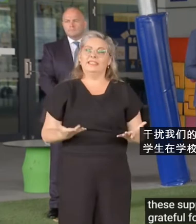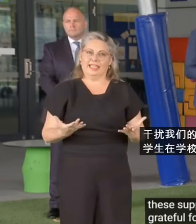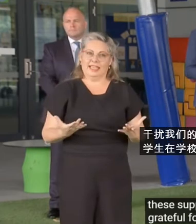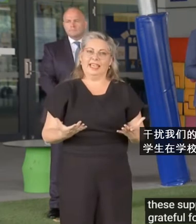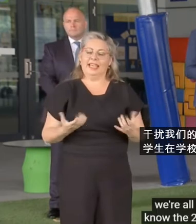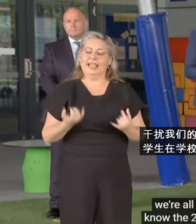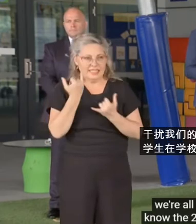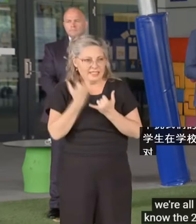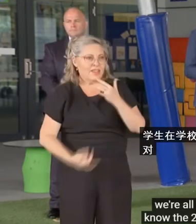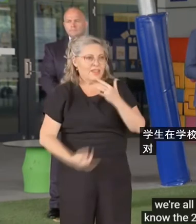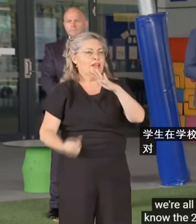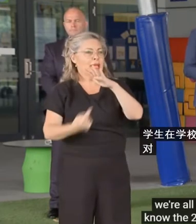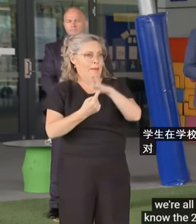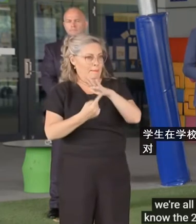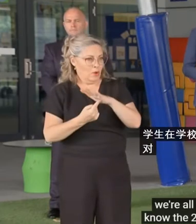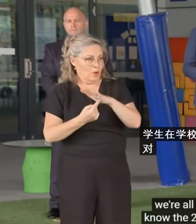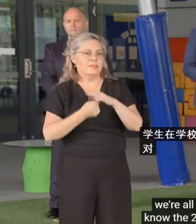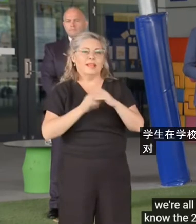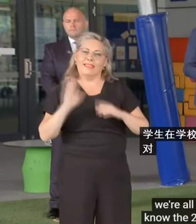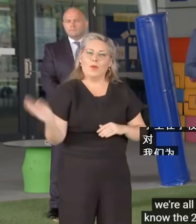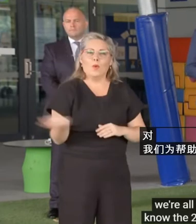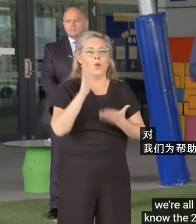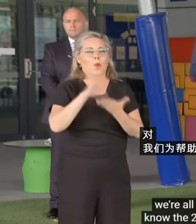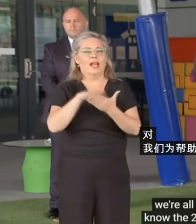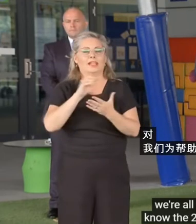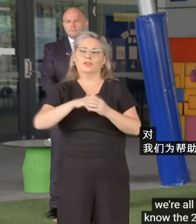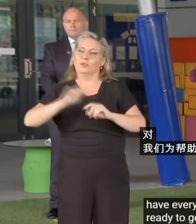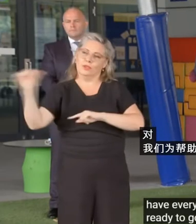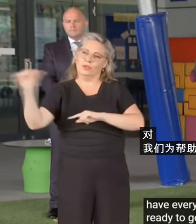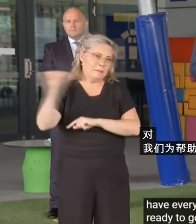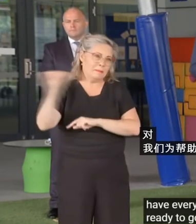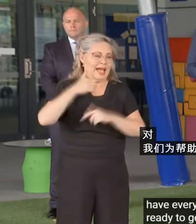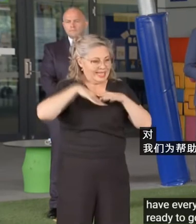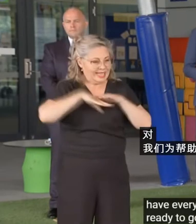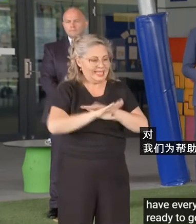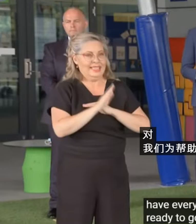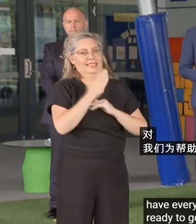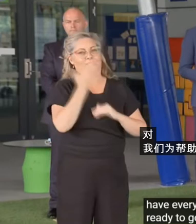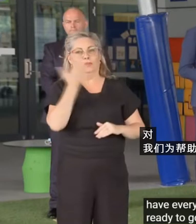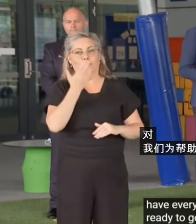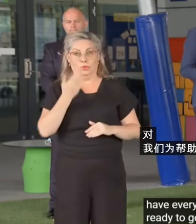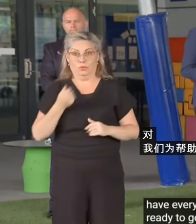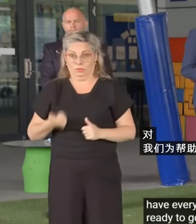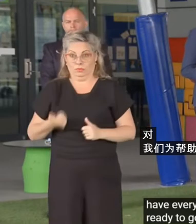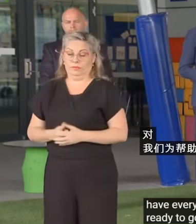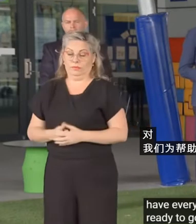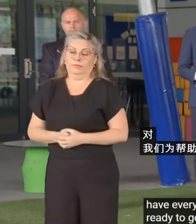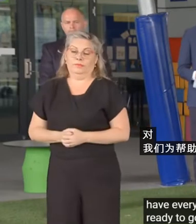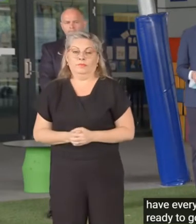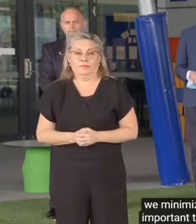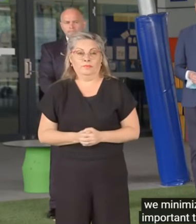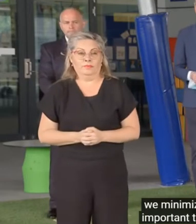students are at school, and I'm really confident with the plans that we have in place to help achieve that.